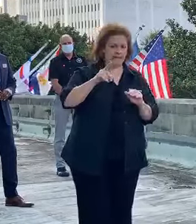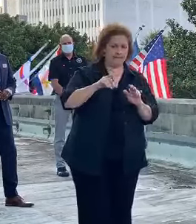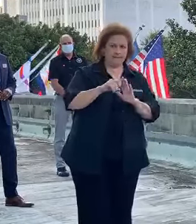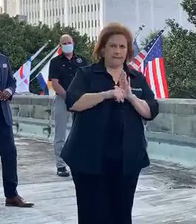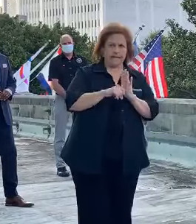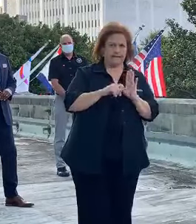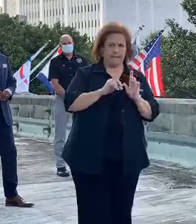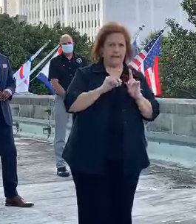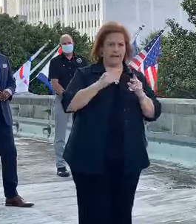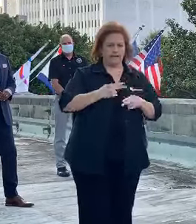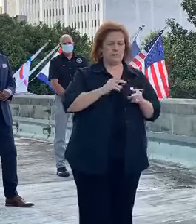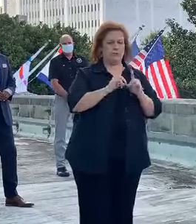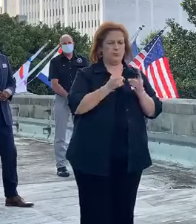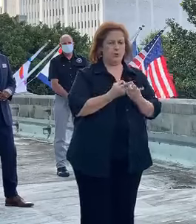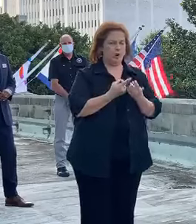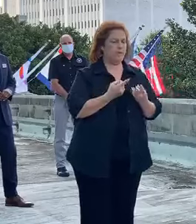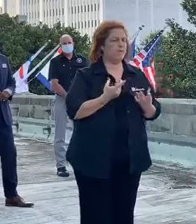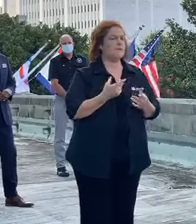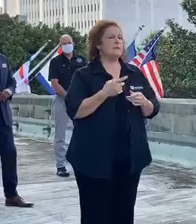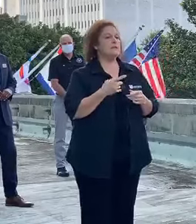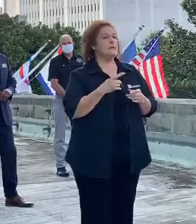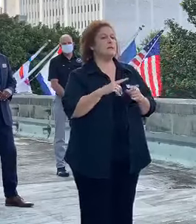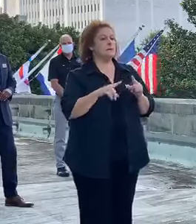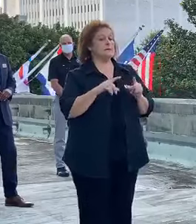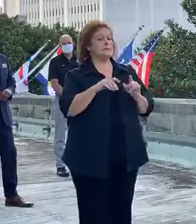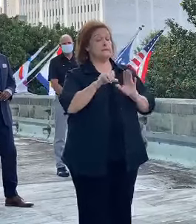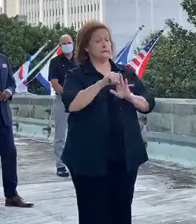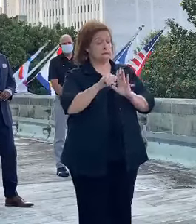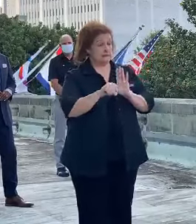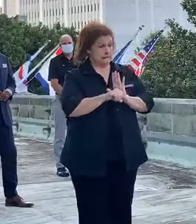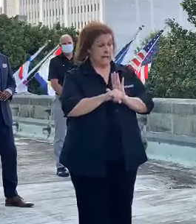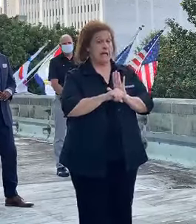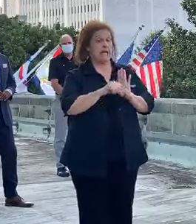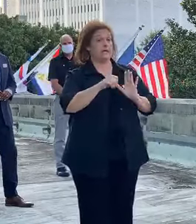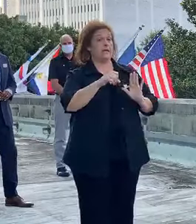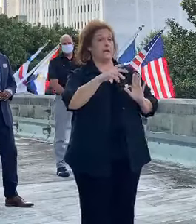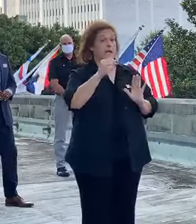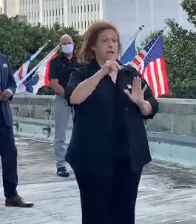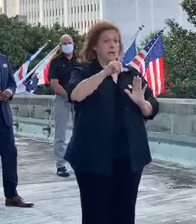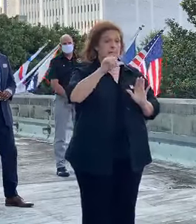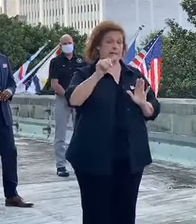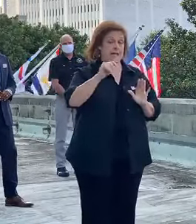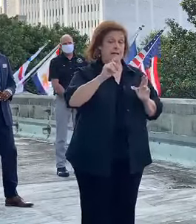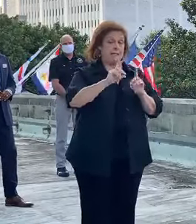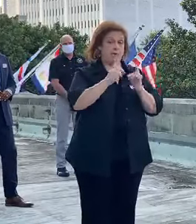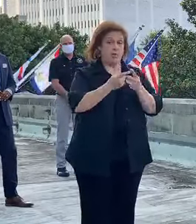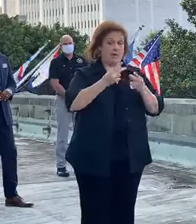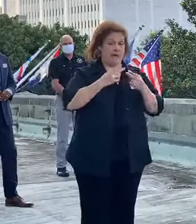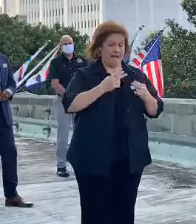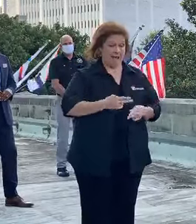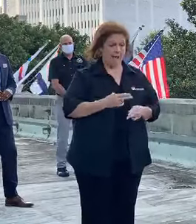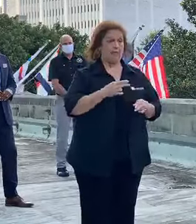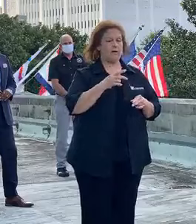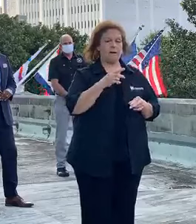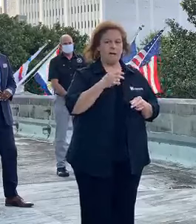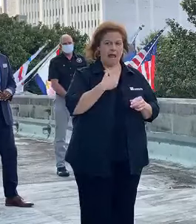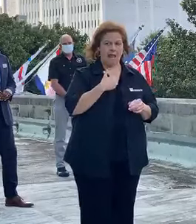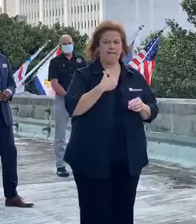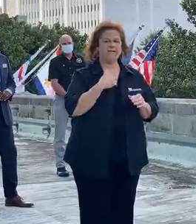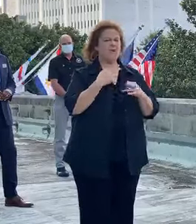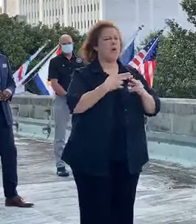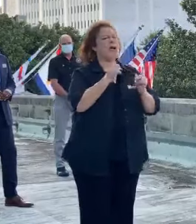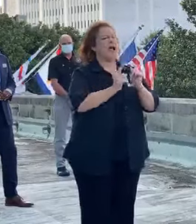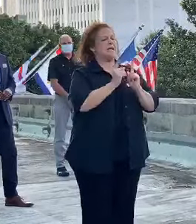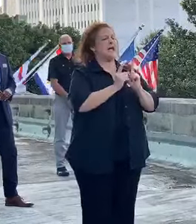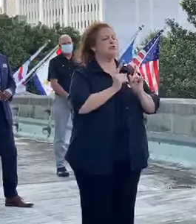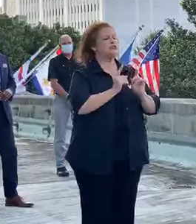decades. So it makes sense statewide for the Louisiana Department of Health to run contact tracing. But just as we